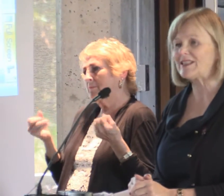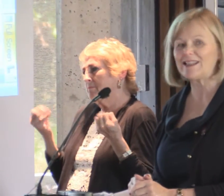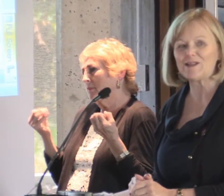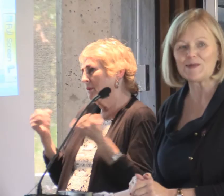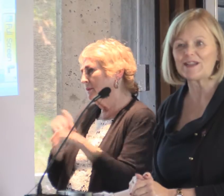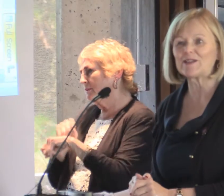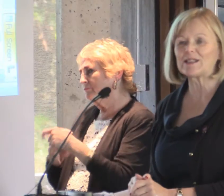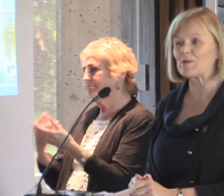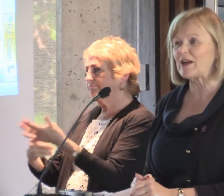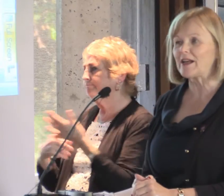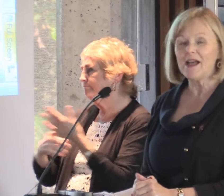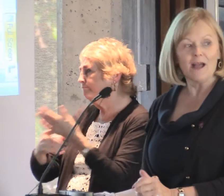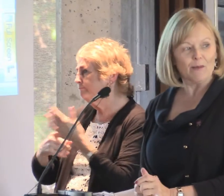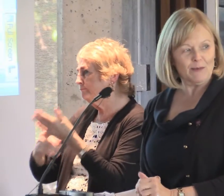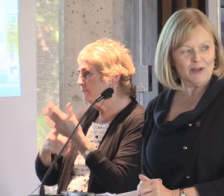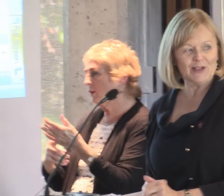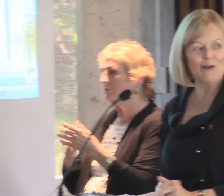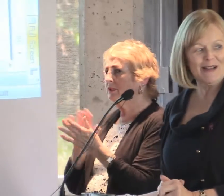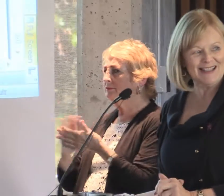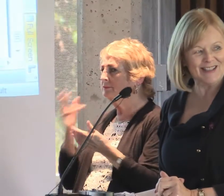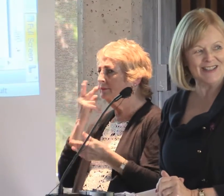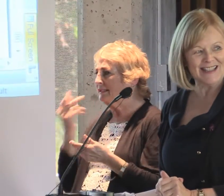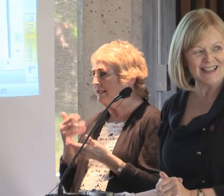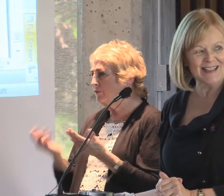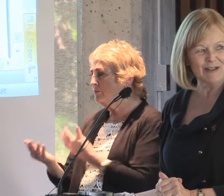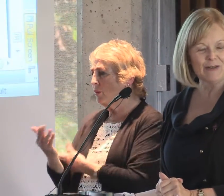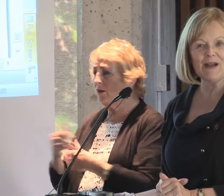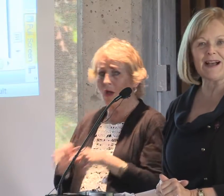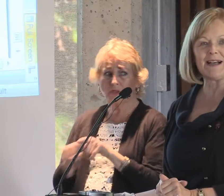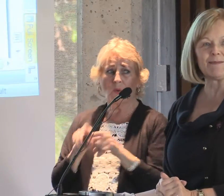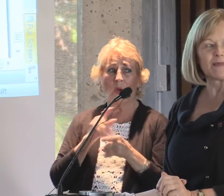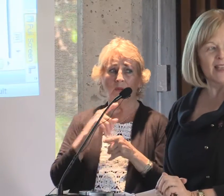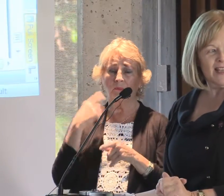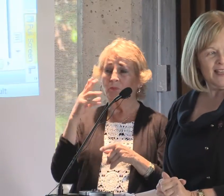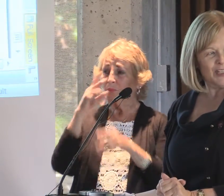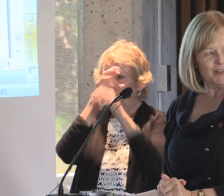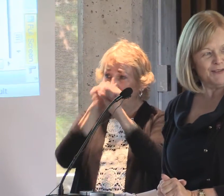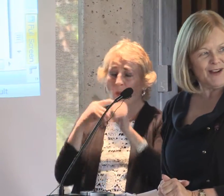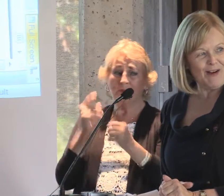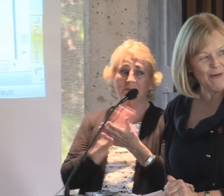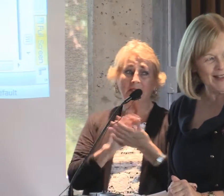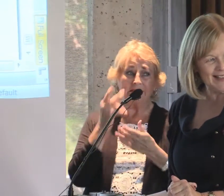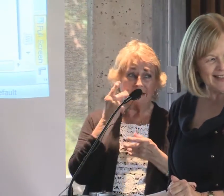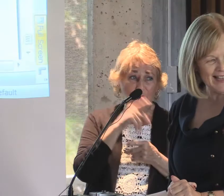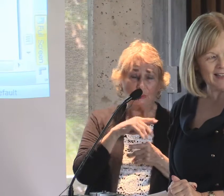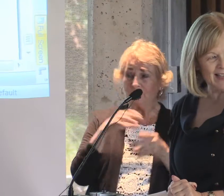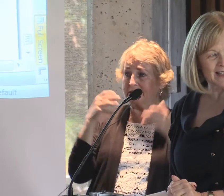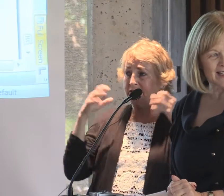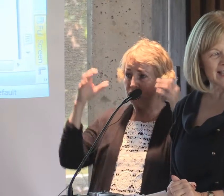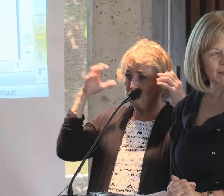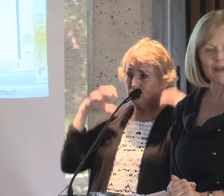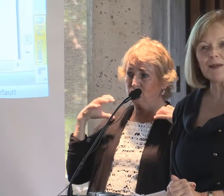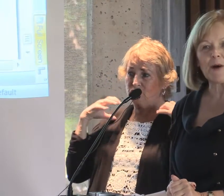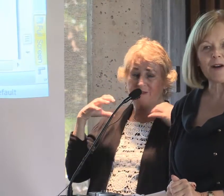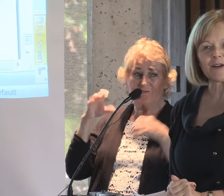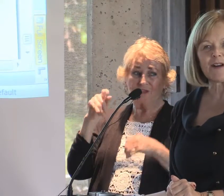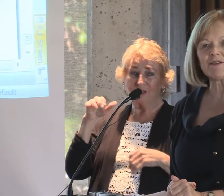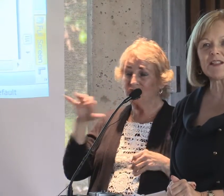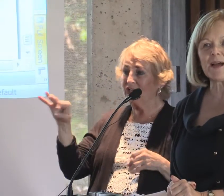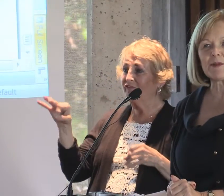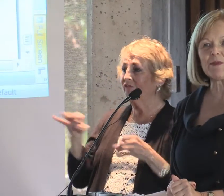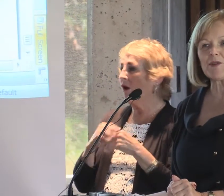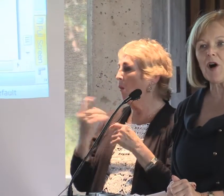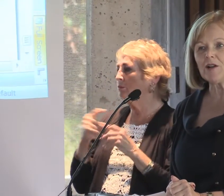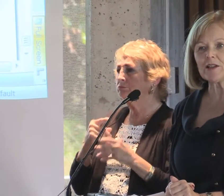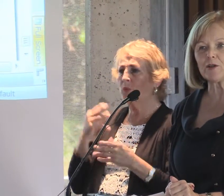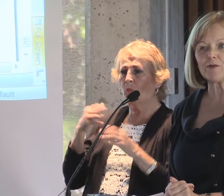so good to see you here this morning. Premier, as always, it's good to see you. Chief, always, and a willing partner every